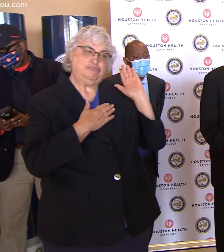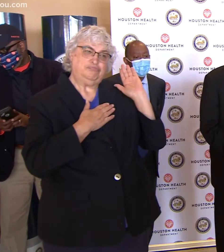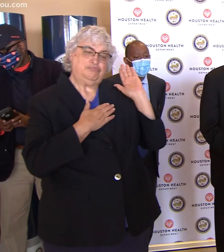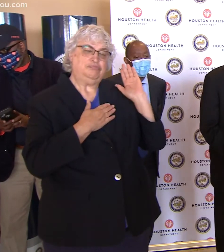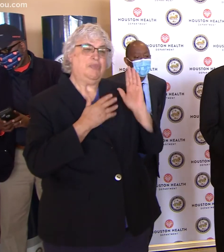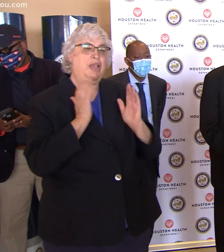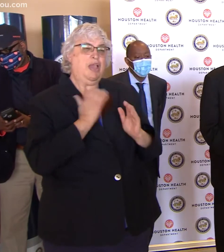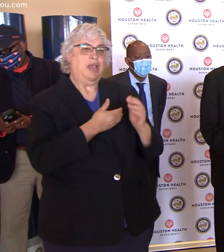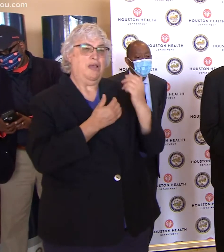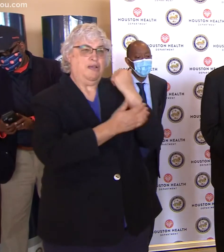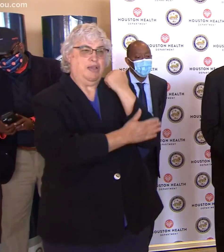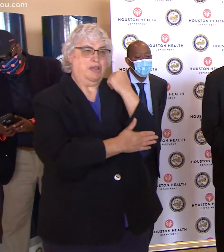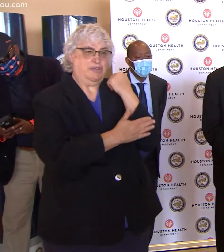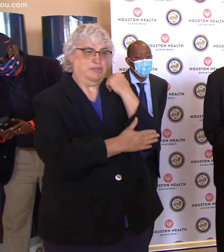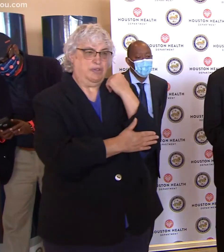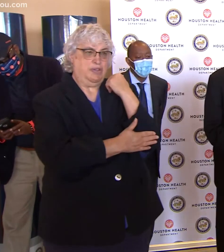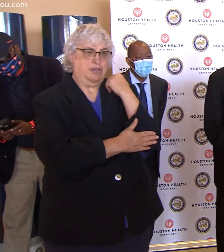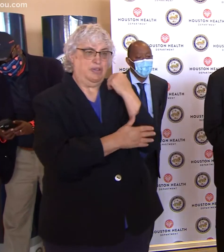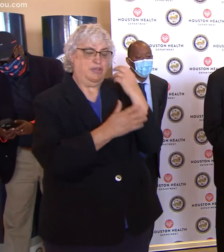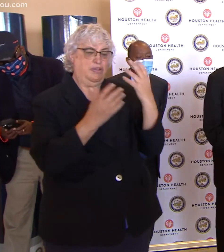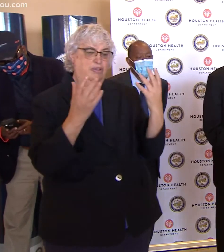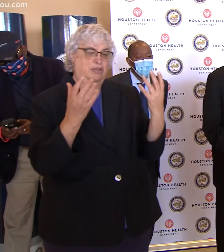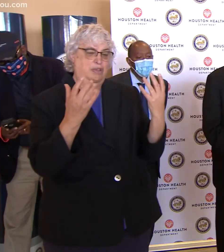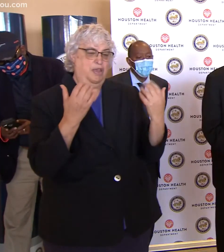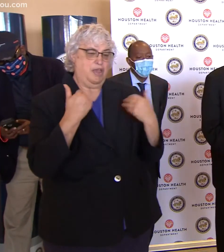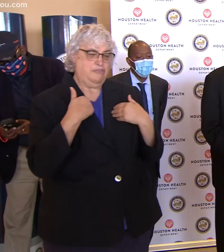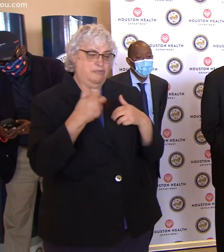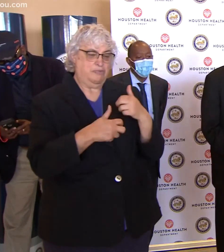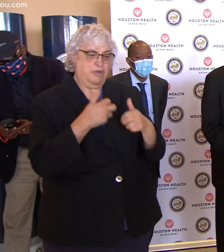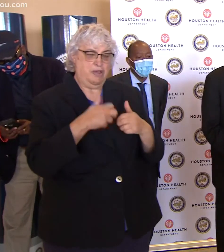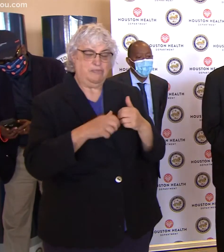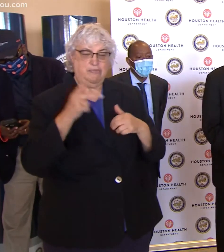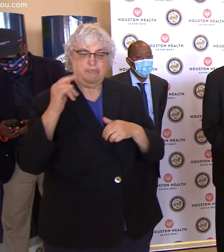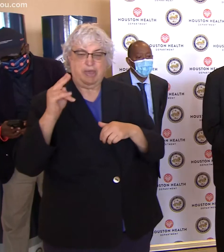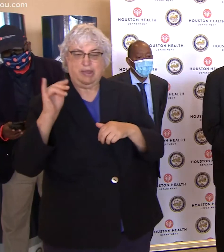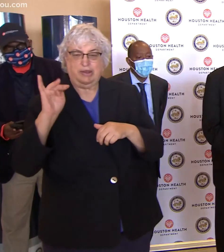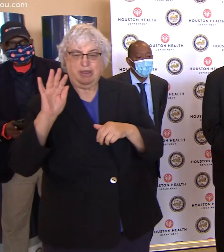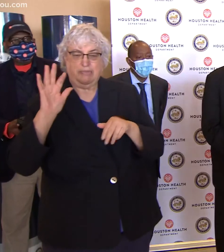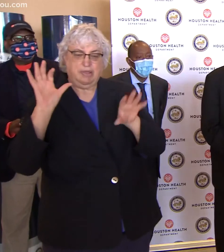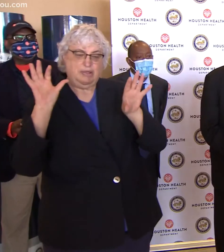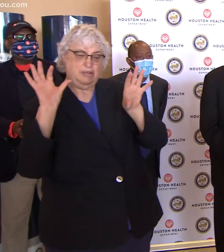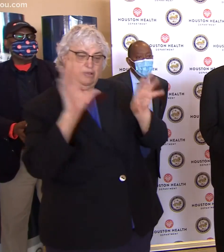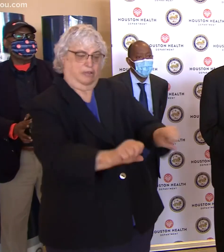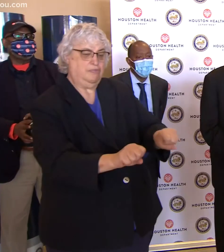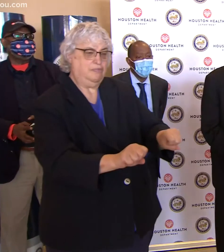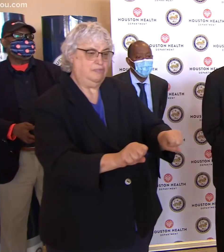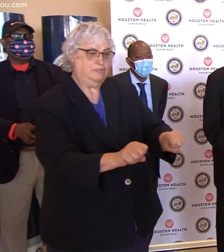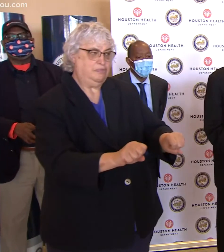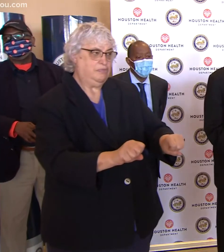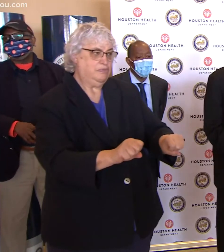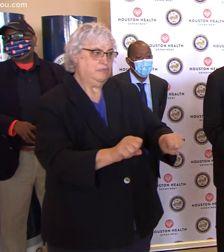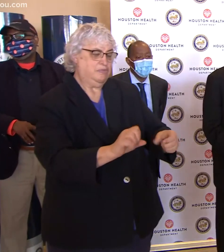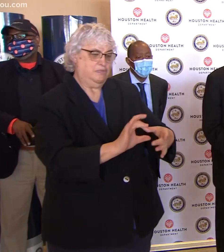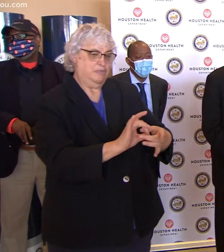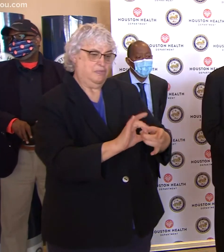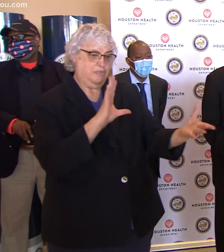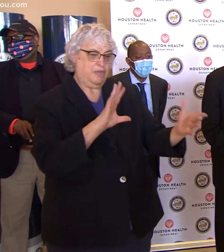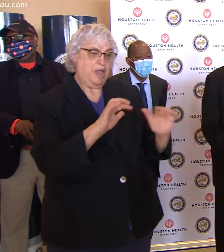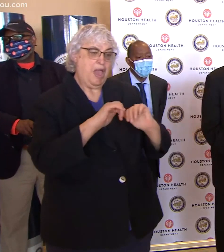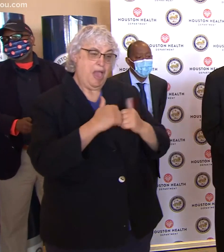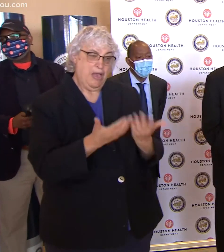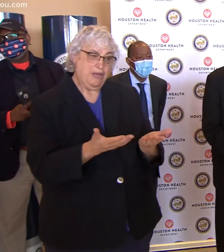grips of this horrible pandemic. We have to extricate ourselves. Extrication